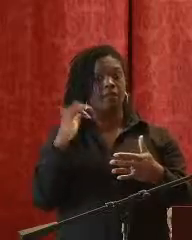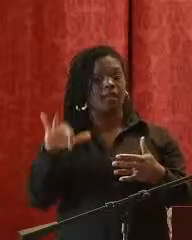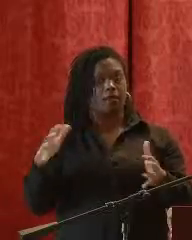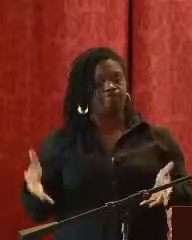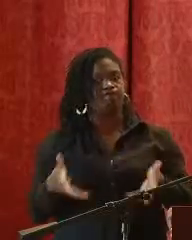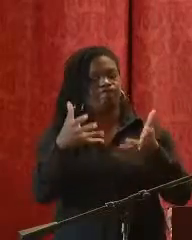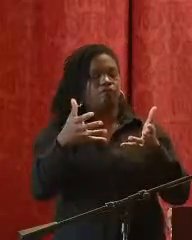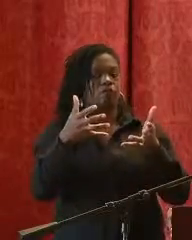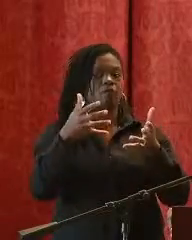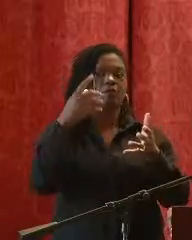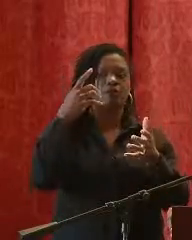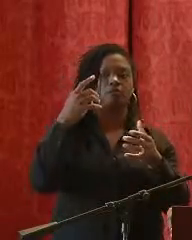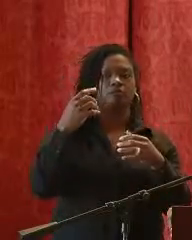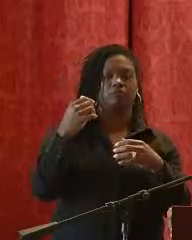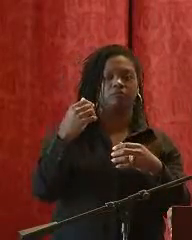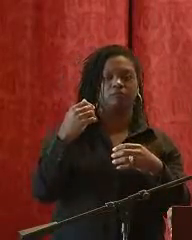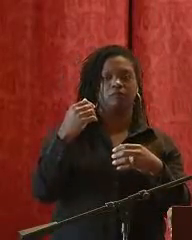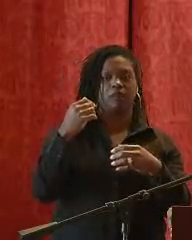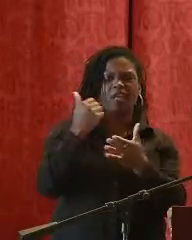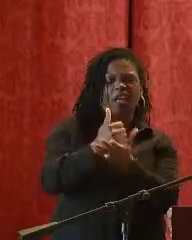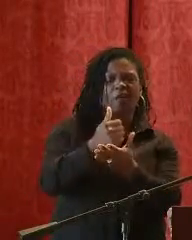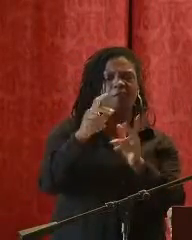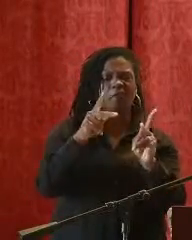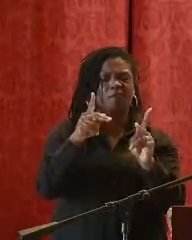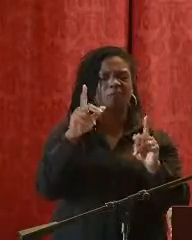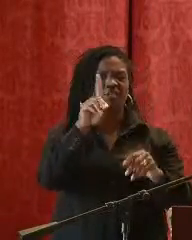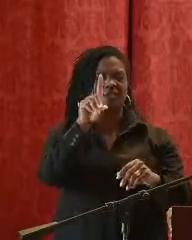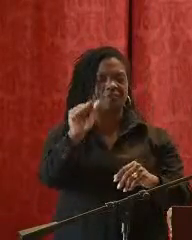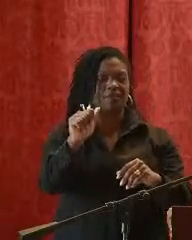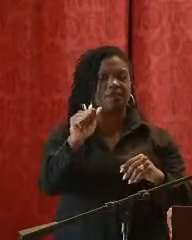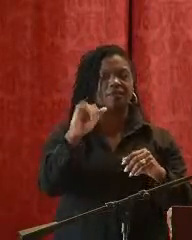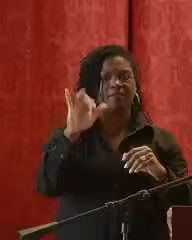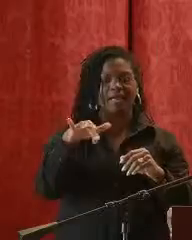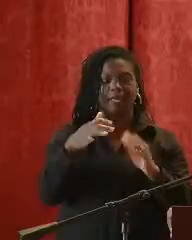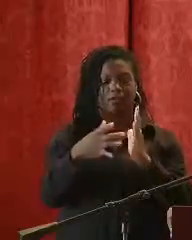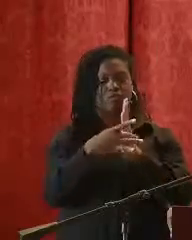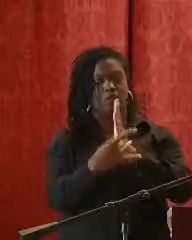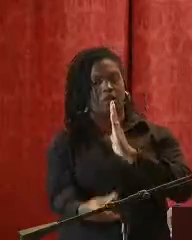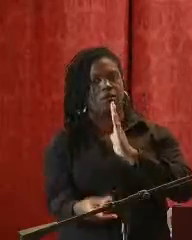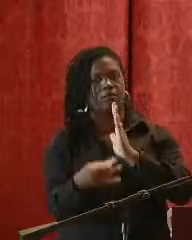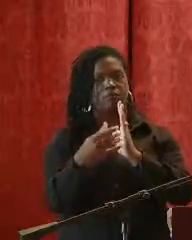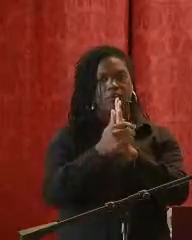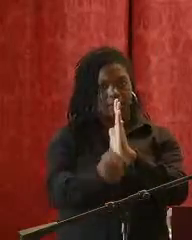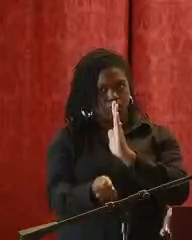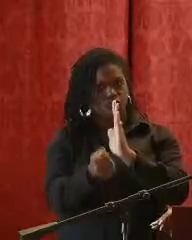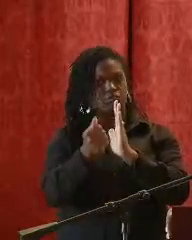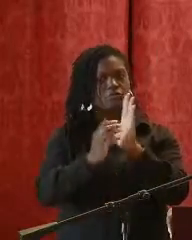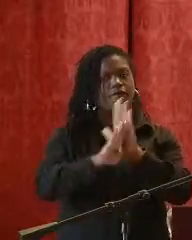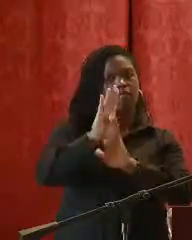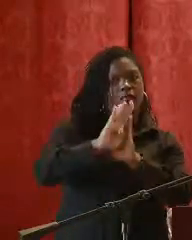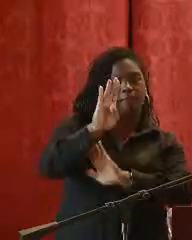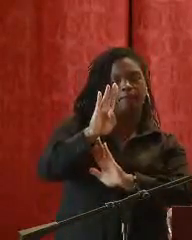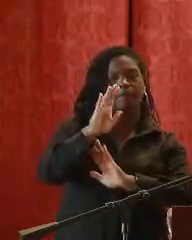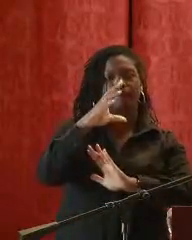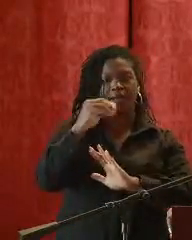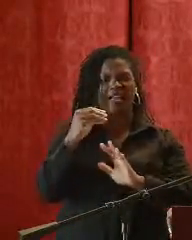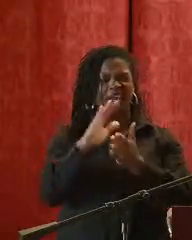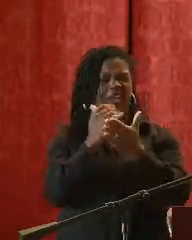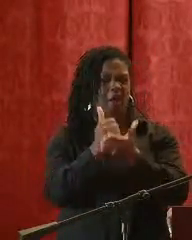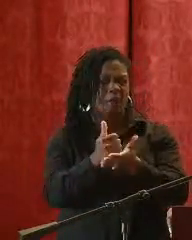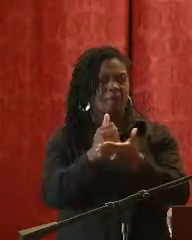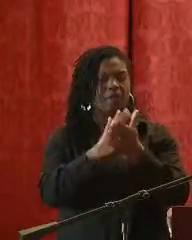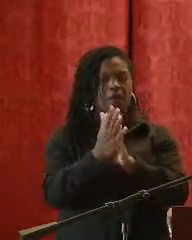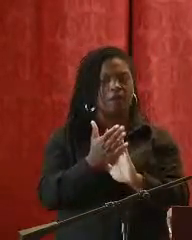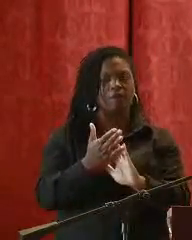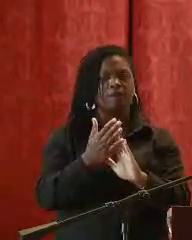for people with disabilities to use their skills and develop their potential as a member of society. Now I'd like to welcome